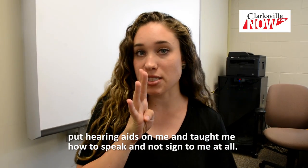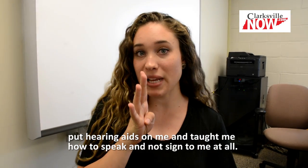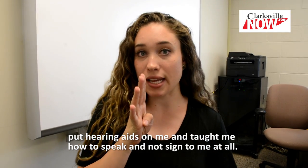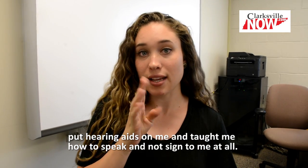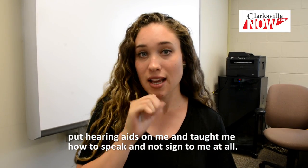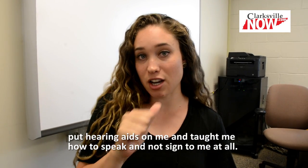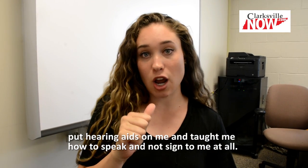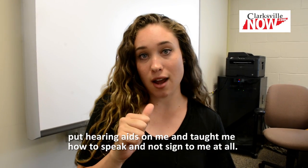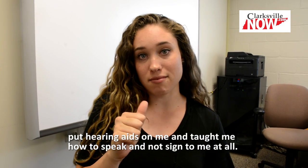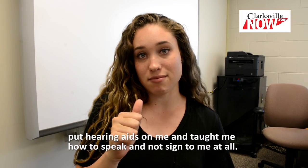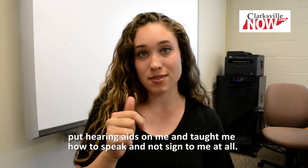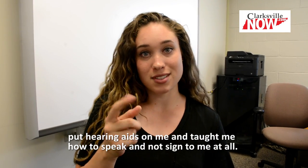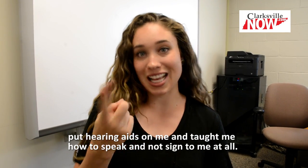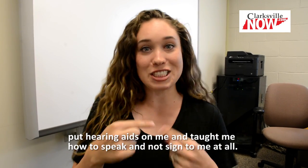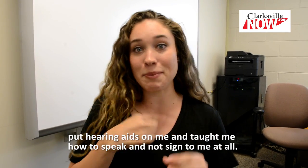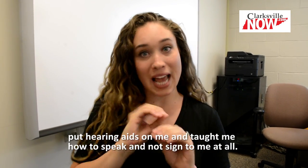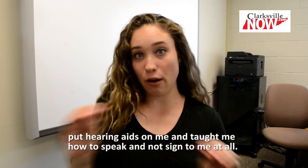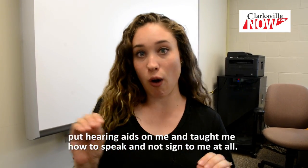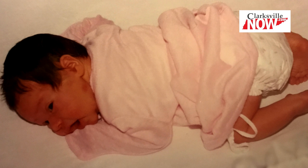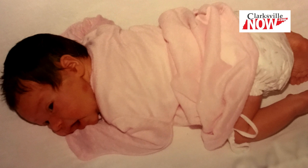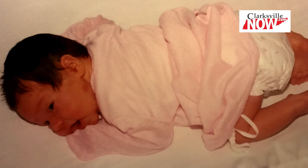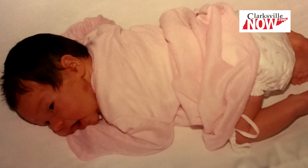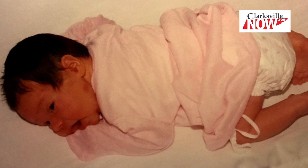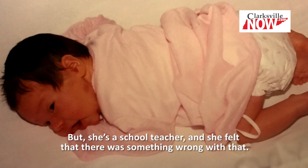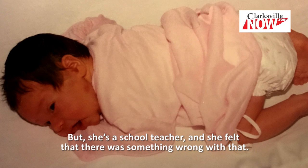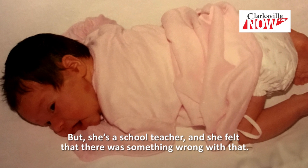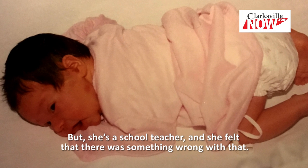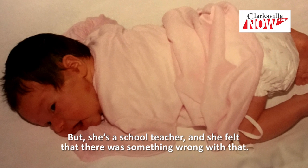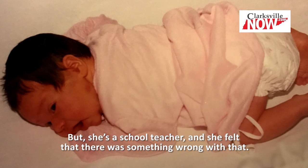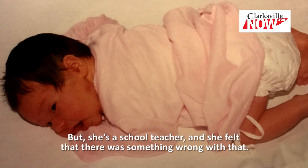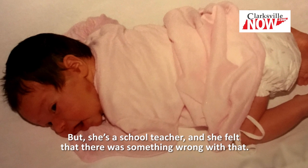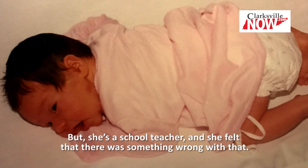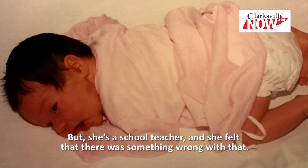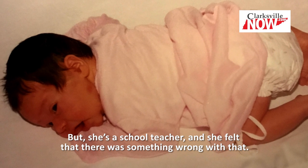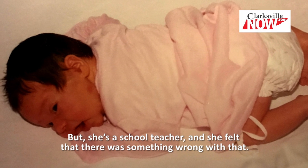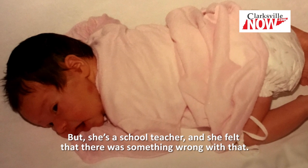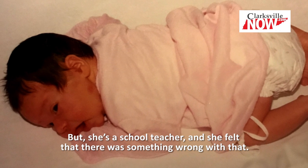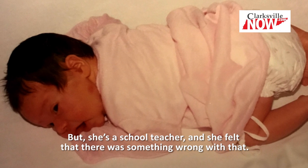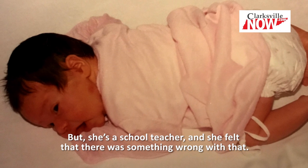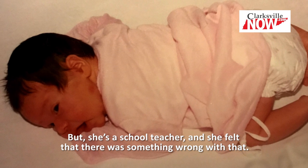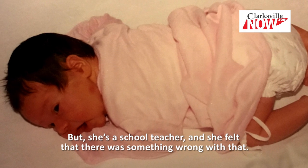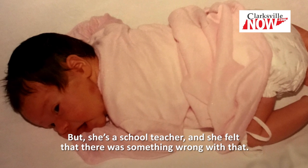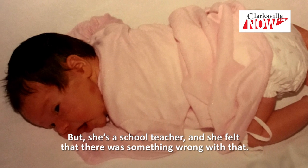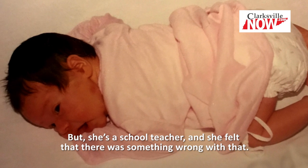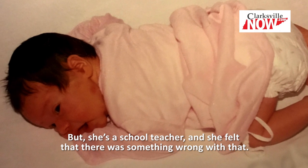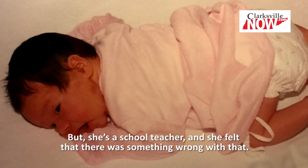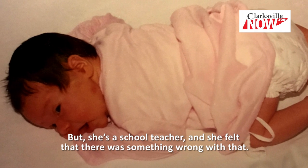speak and not sign to me at all. But she's a school teacher, and she felt like there was something